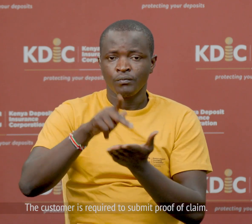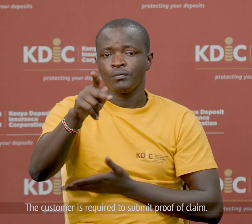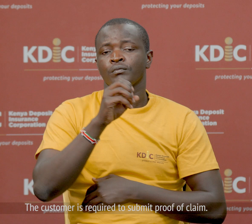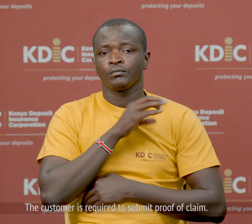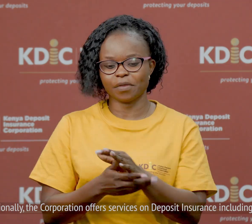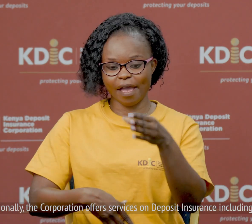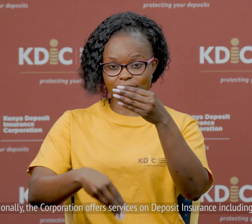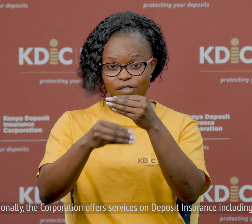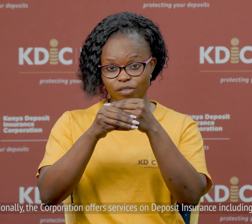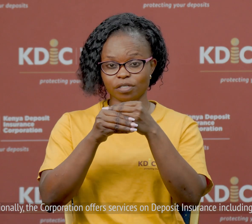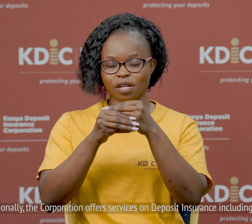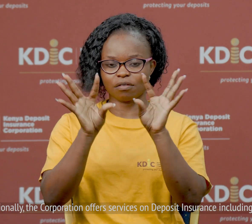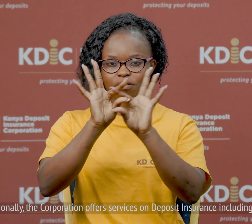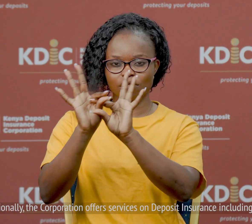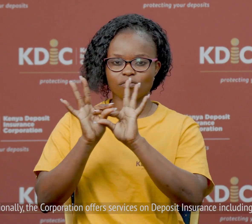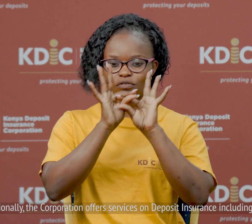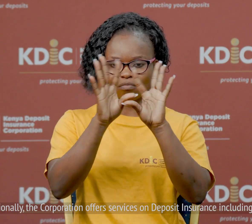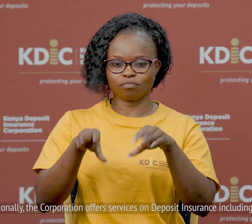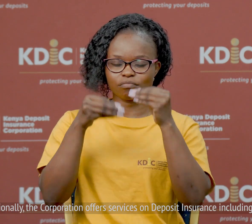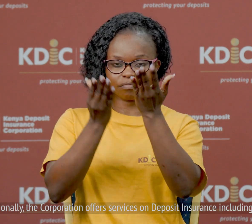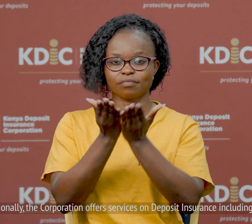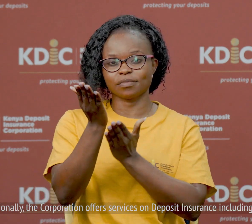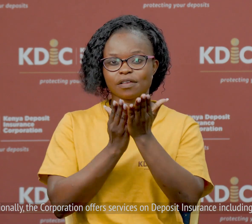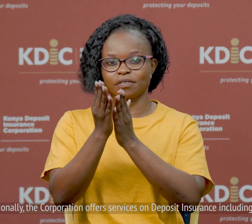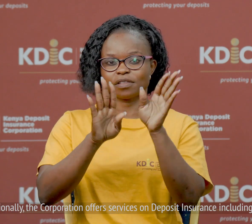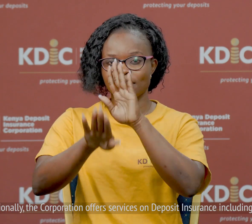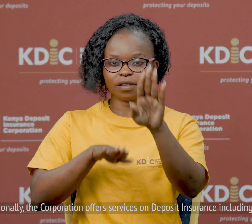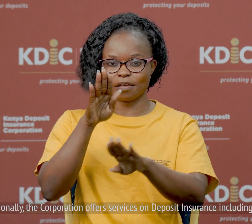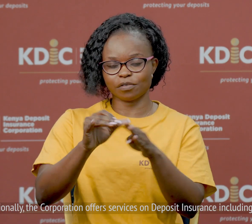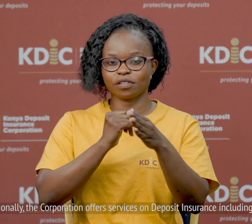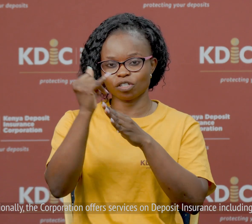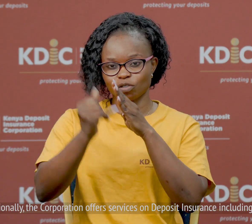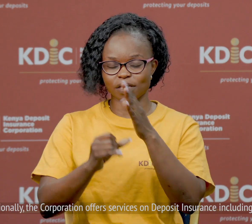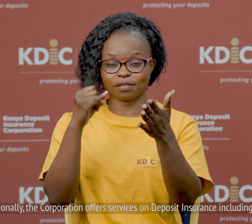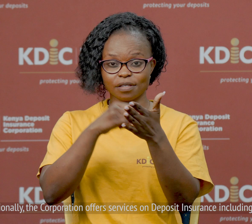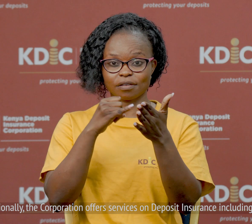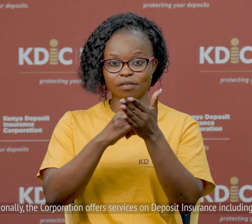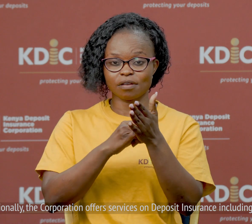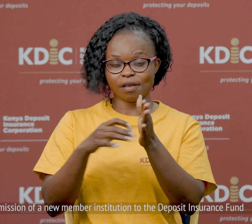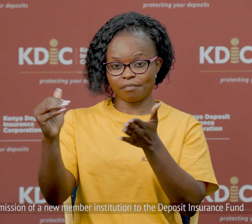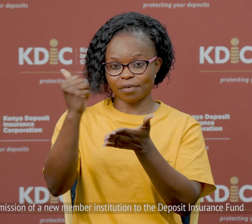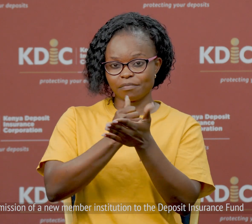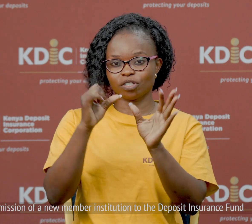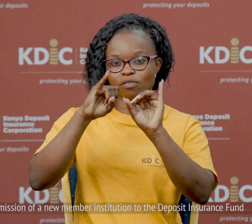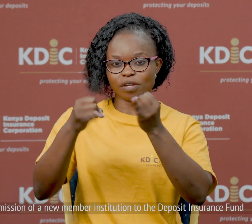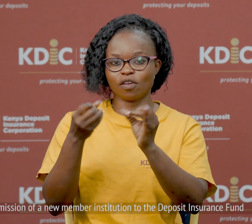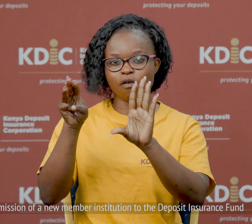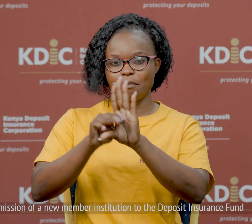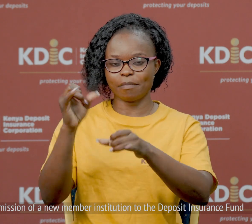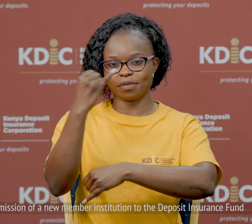claim. Additionally, the corporation offers services on deposit insurance, including admission of a new member